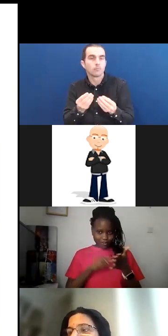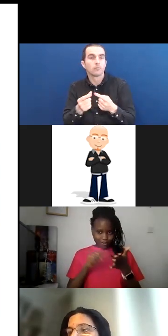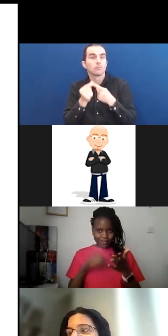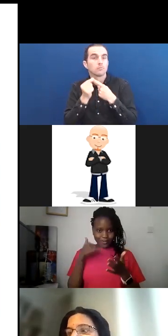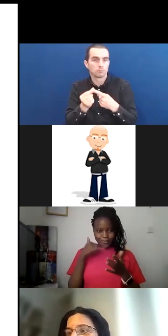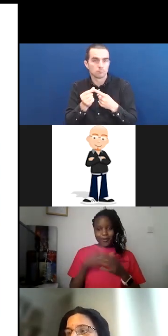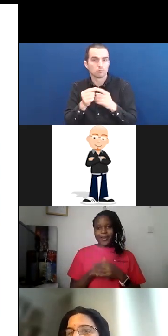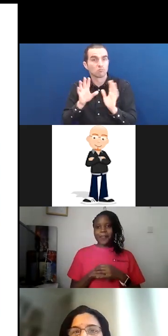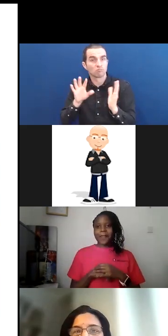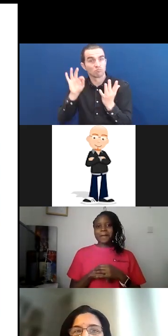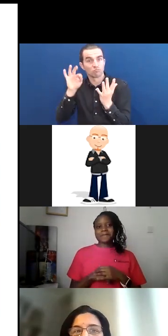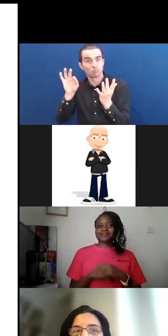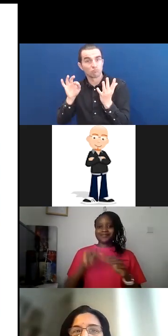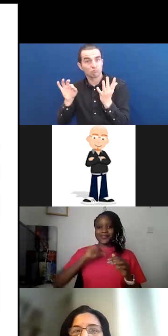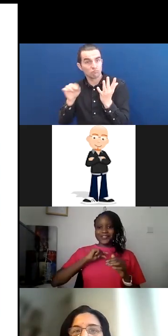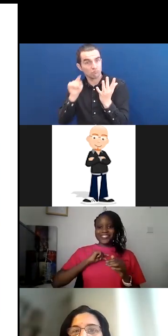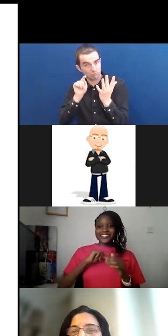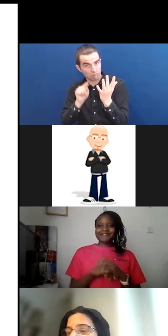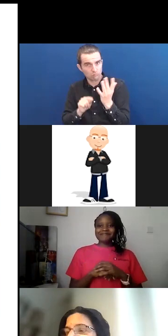then a repackaging